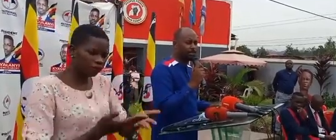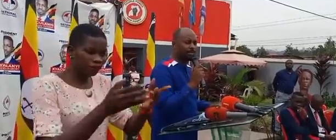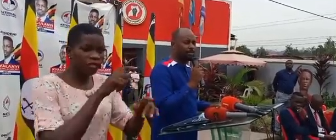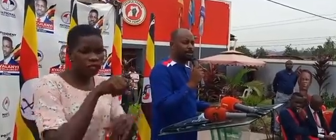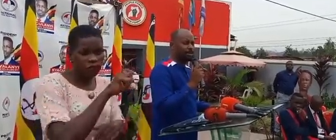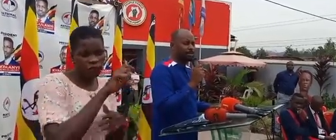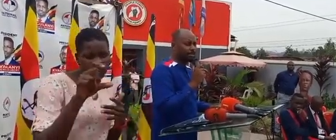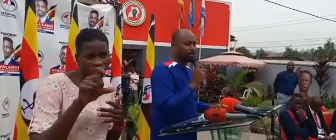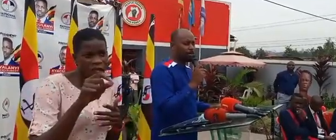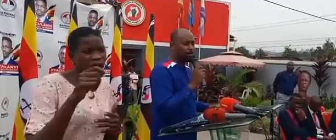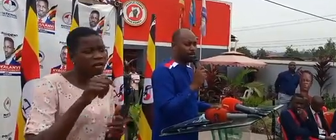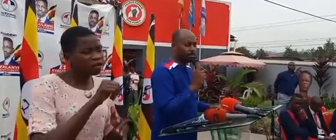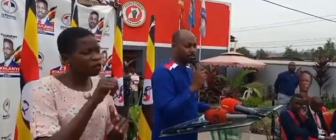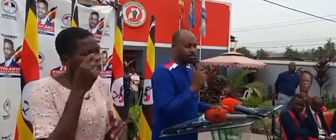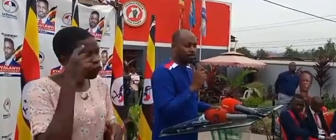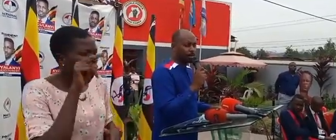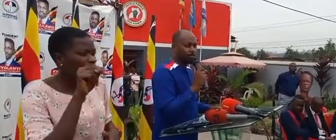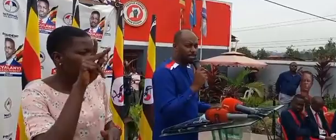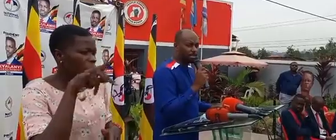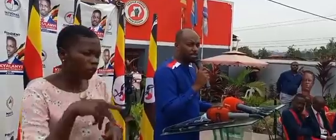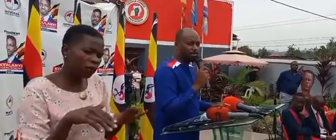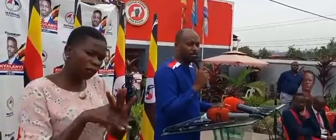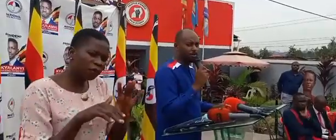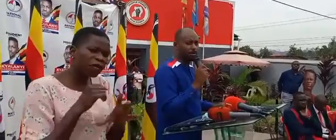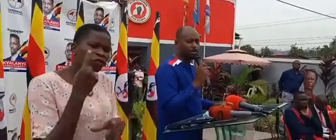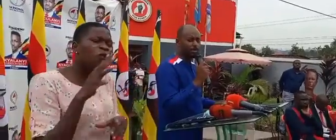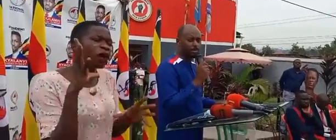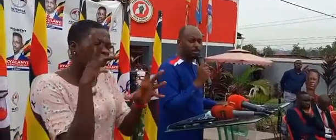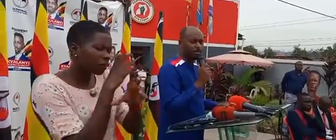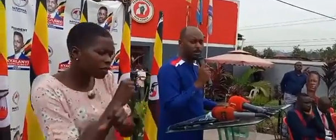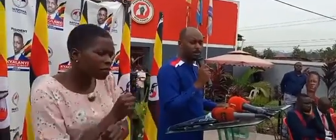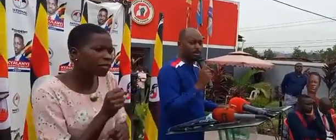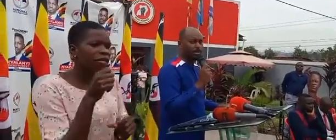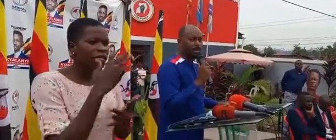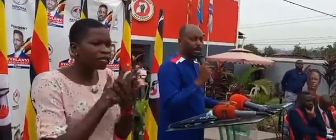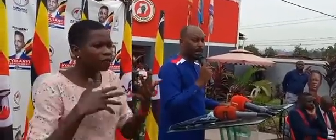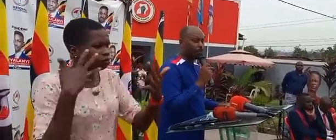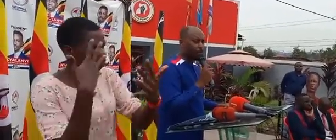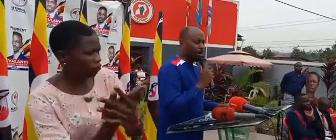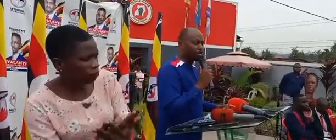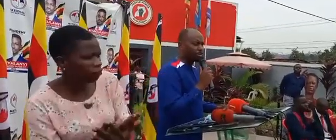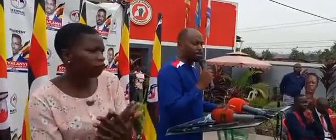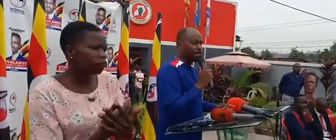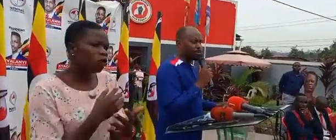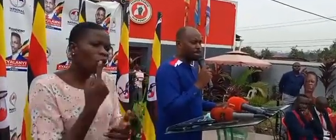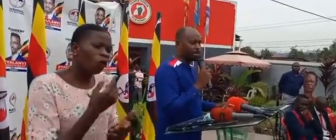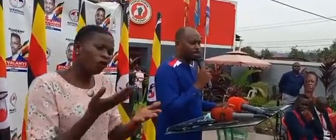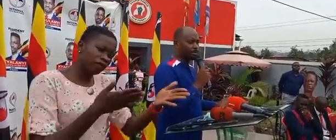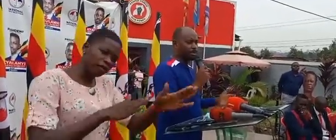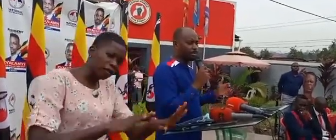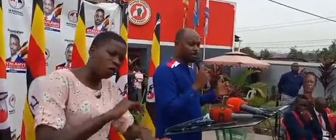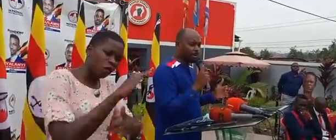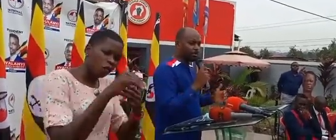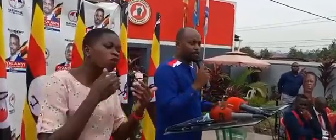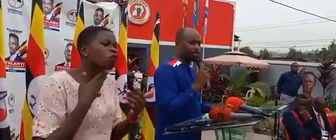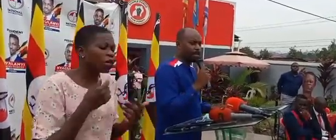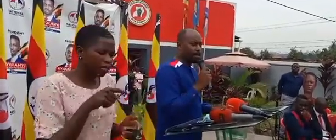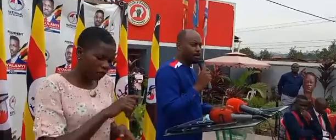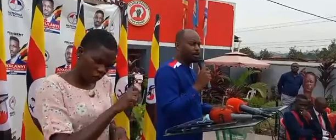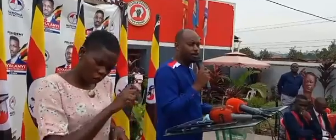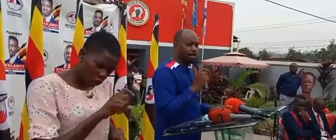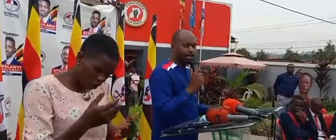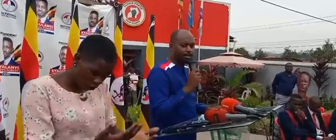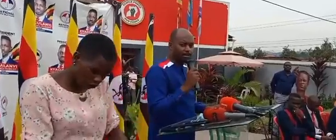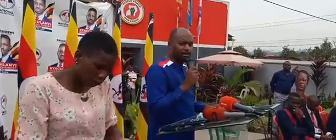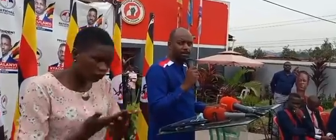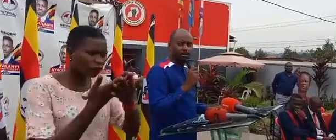NUP to our comrades who are missing, those who are in prison, and we want, beginning today,